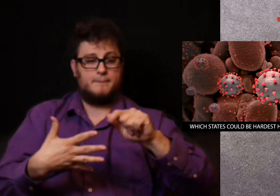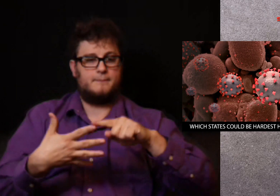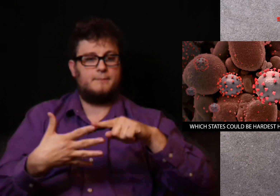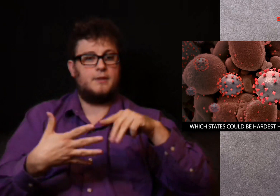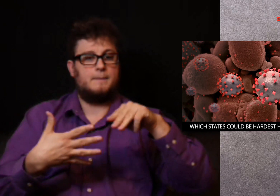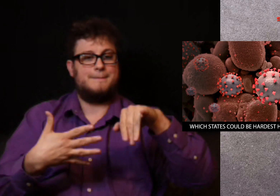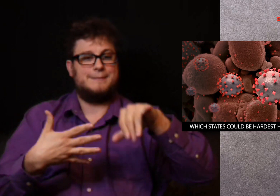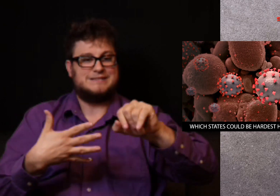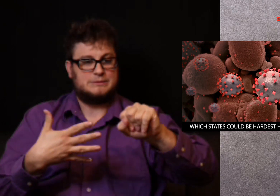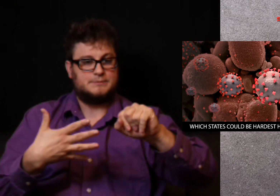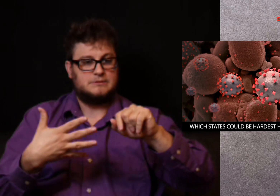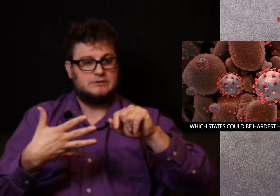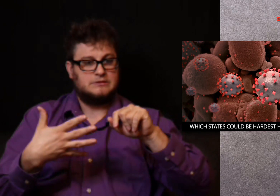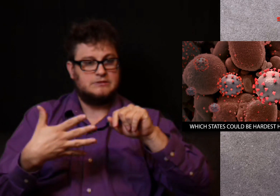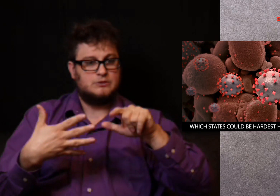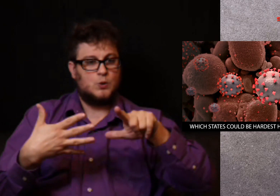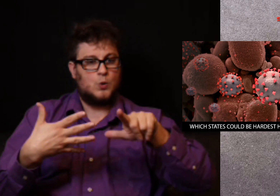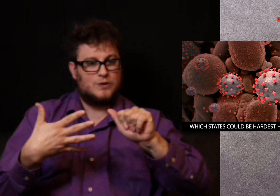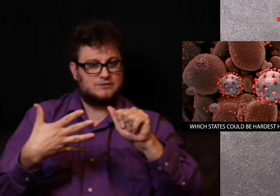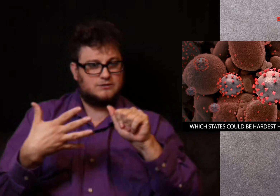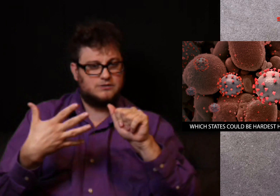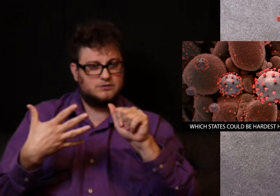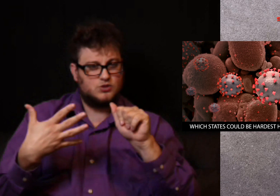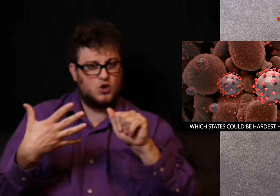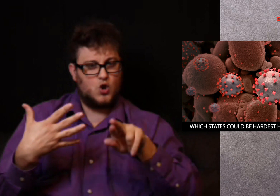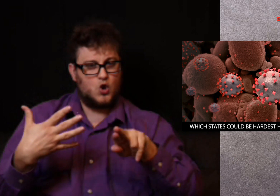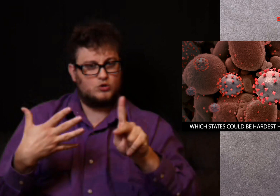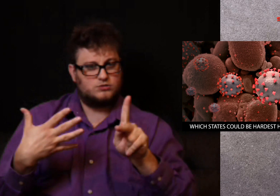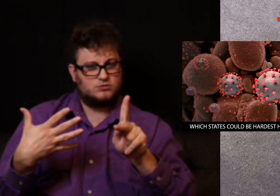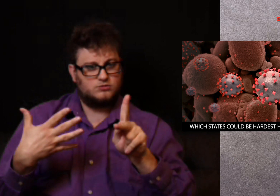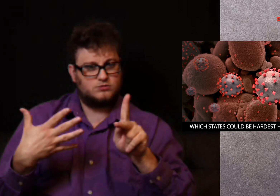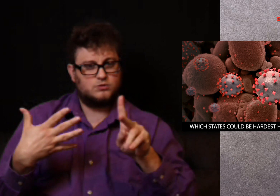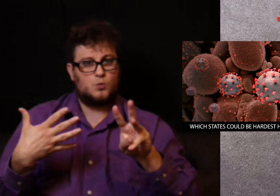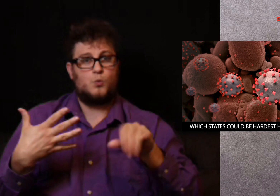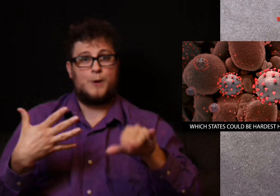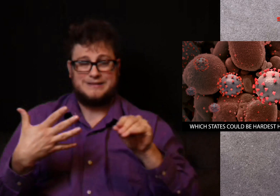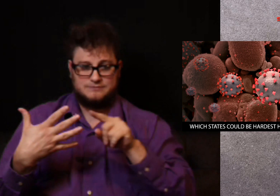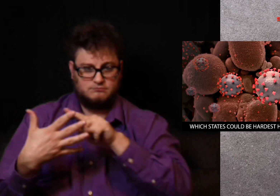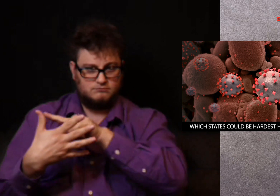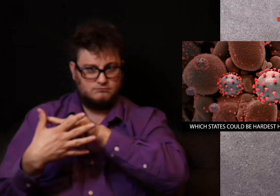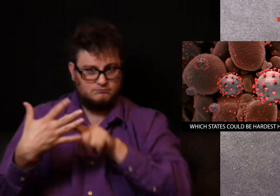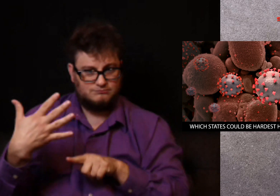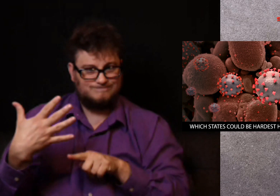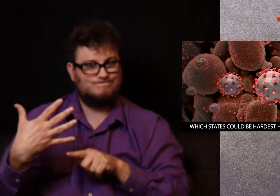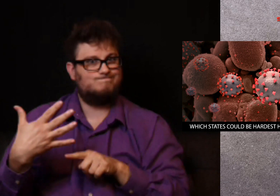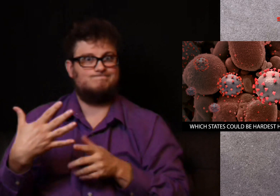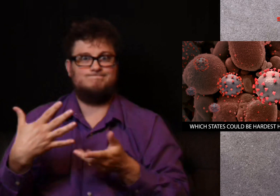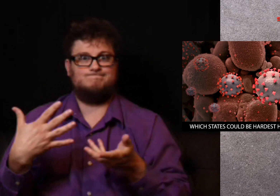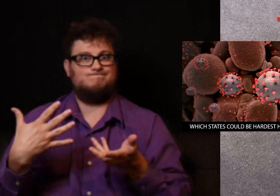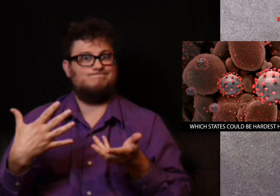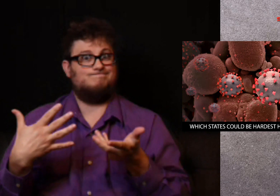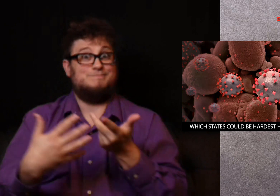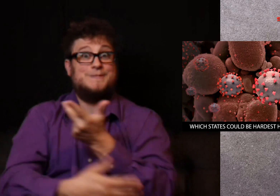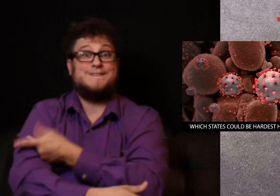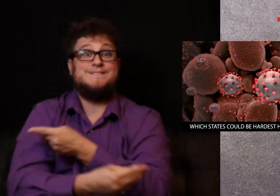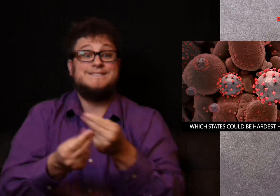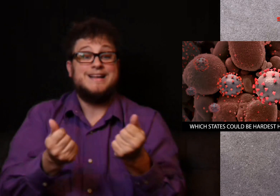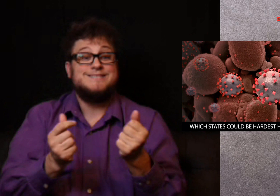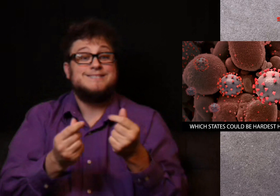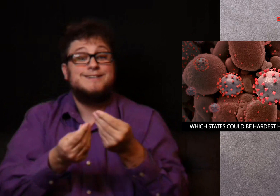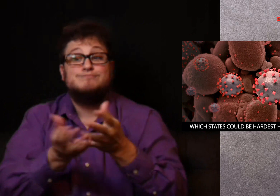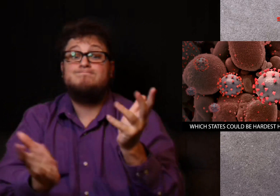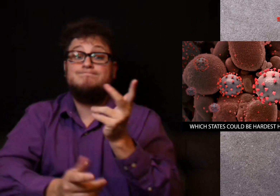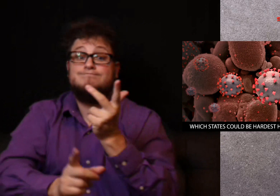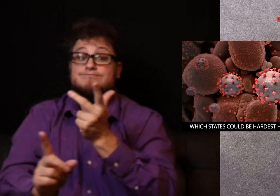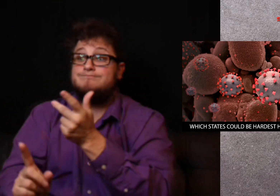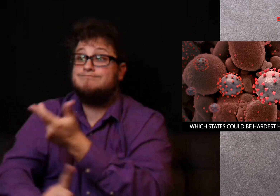Alabama, Mississippi, Louisiana, Arkansas, and Wyoming, however, are among the